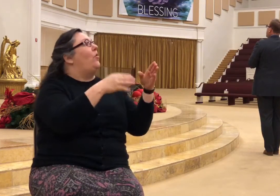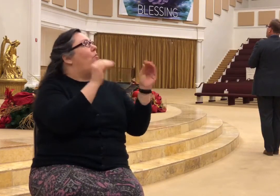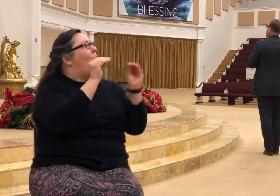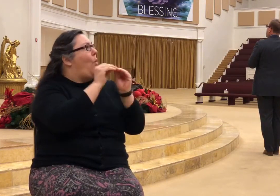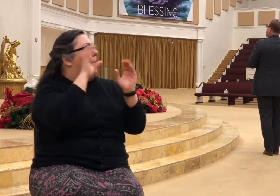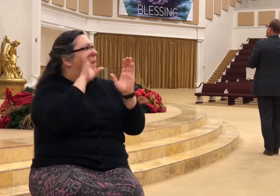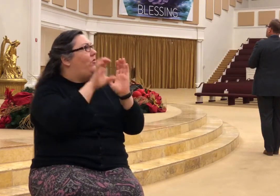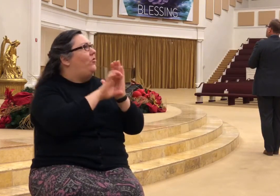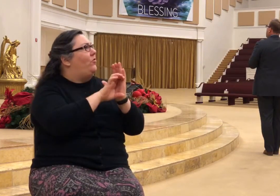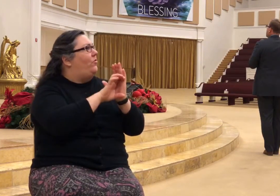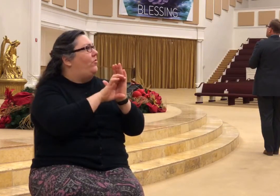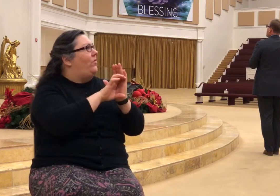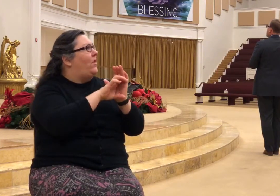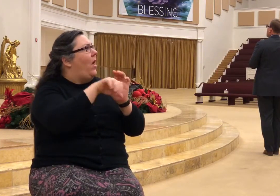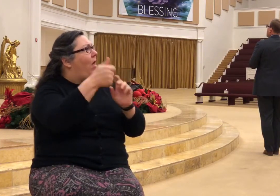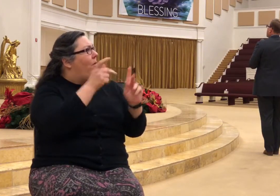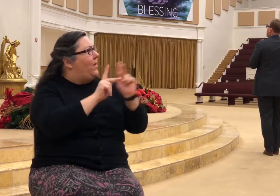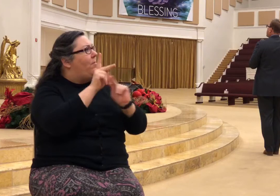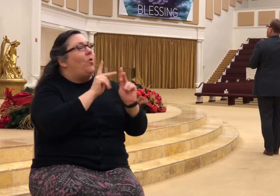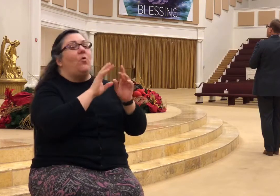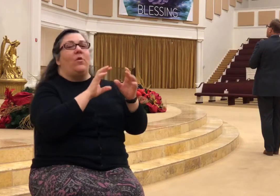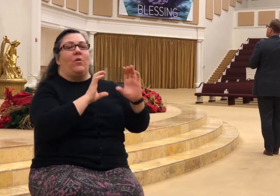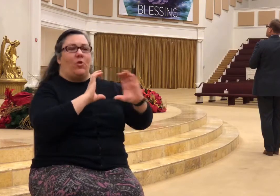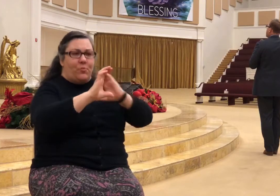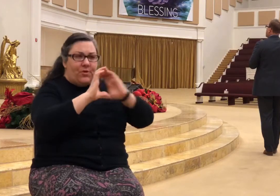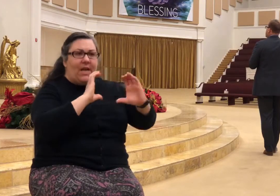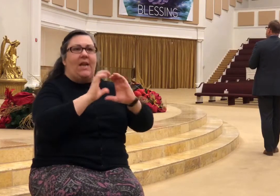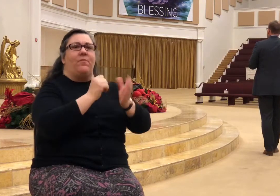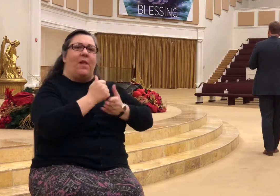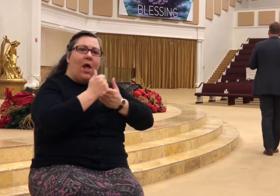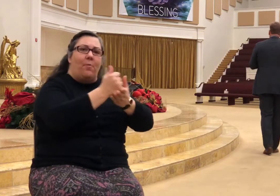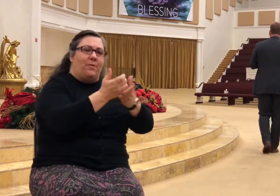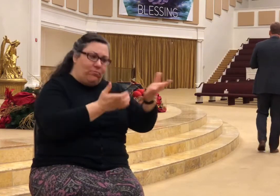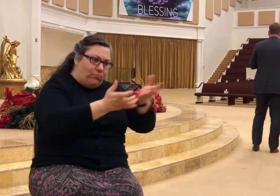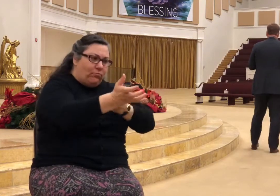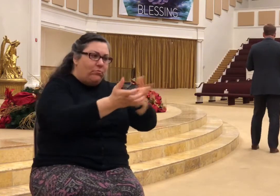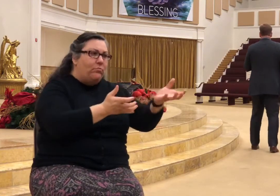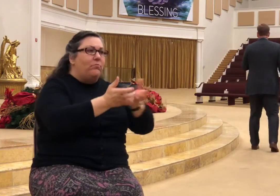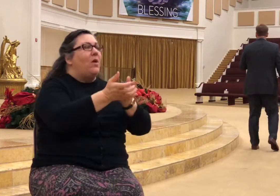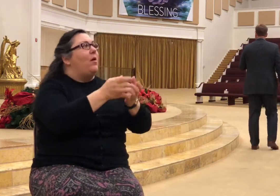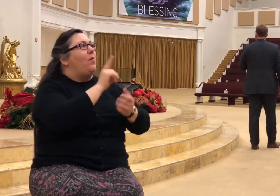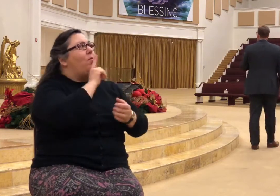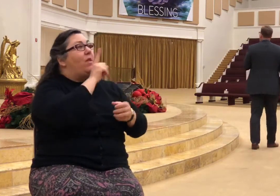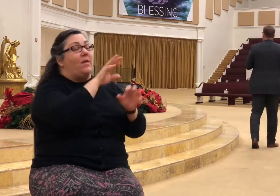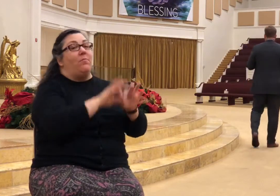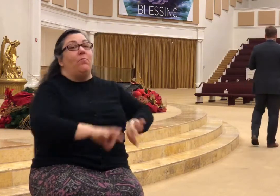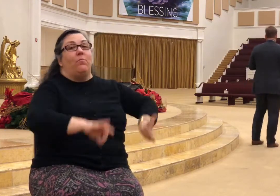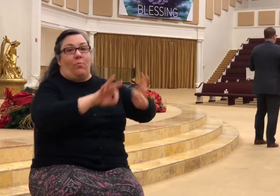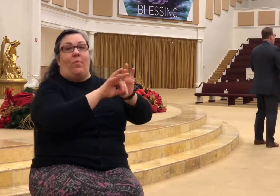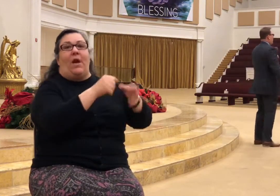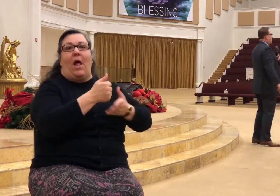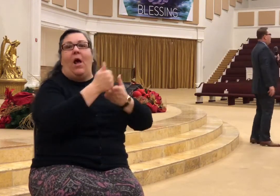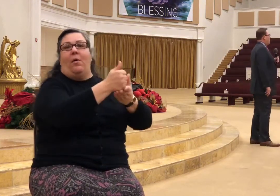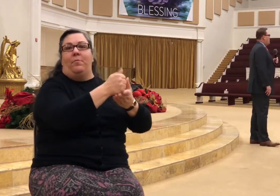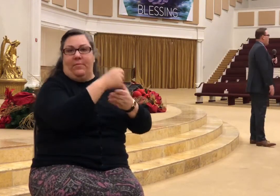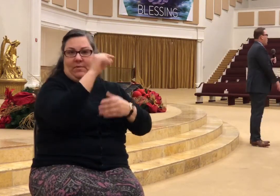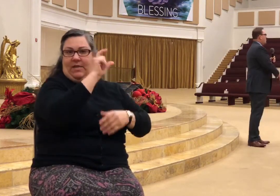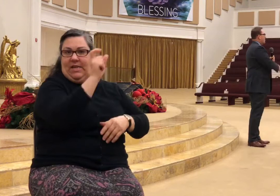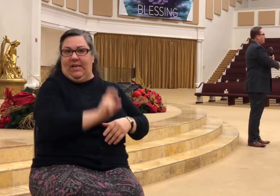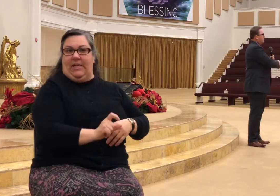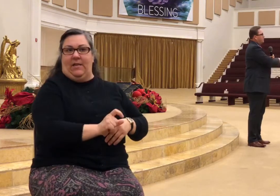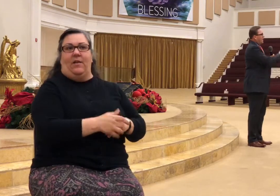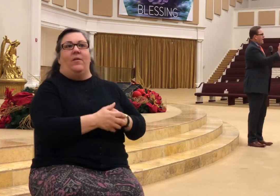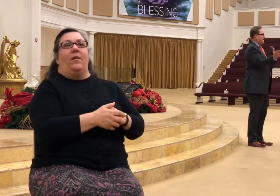they are communicating with and working with. This family has been instrumental in Italy. And so they are there